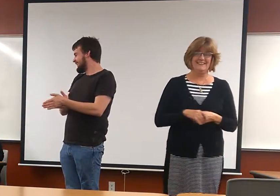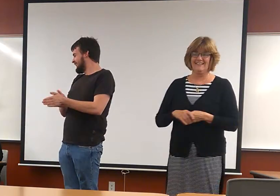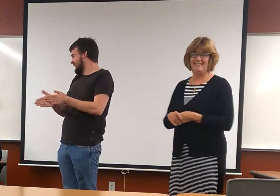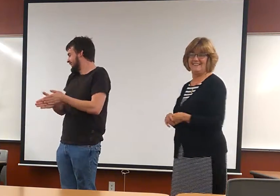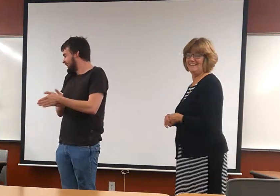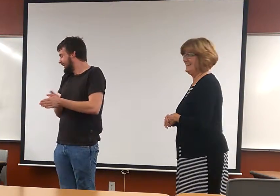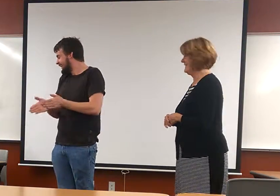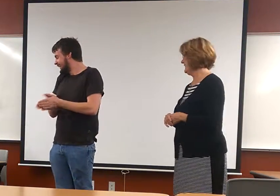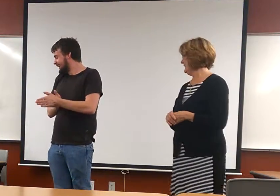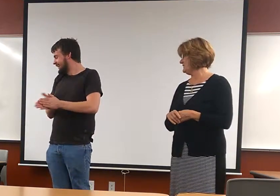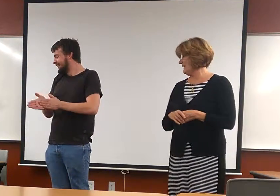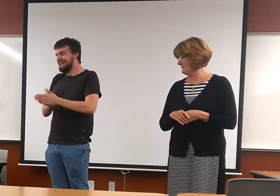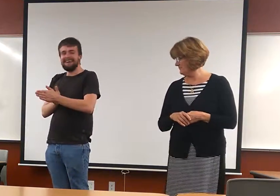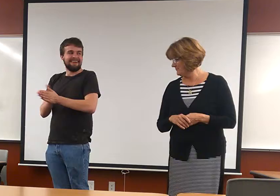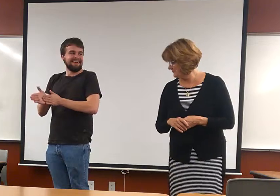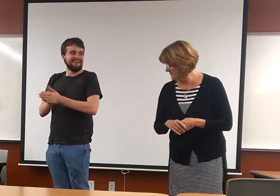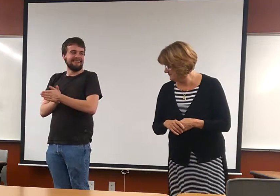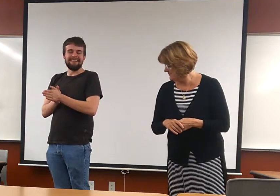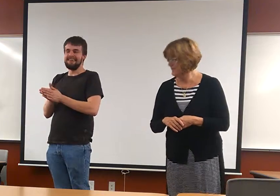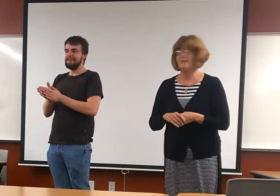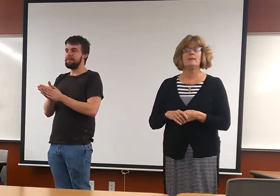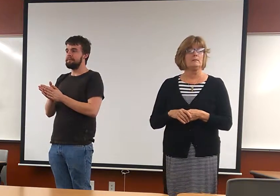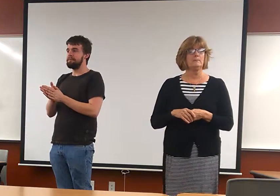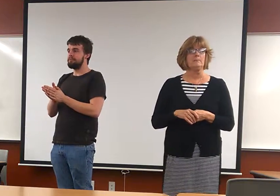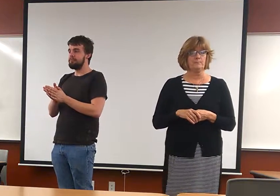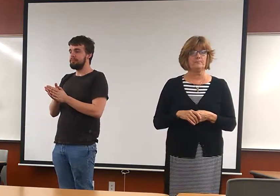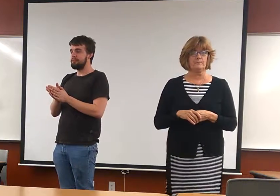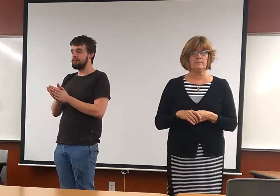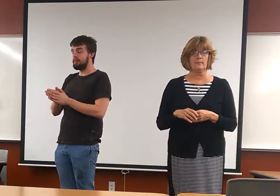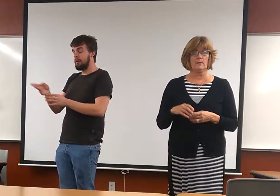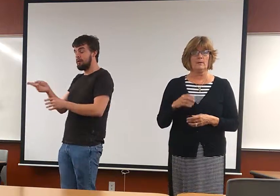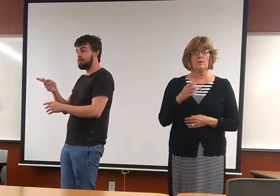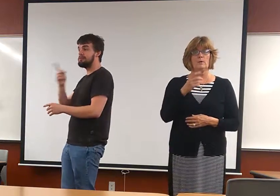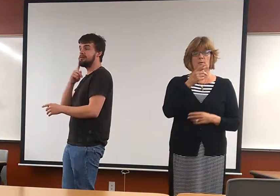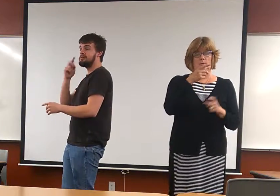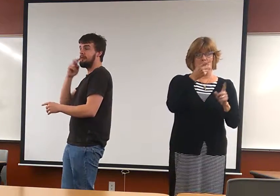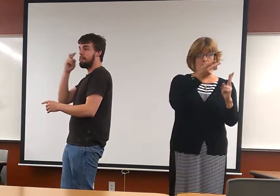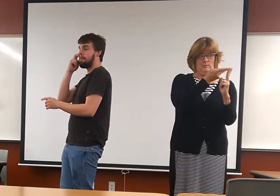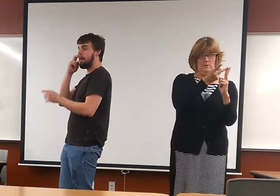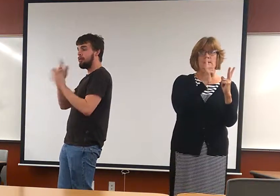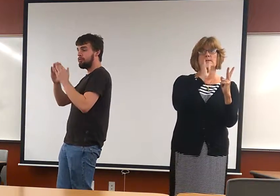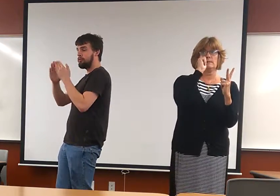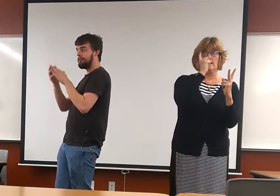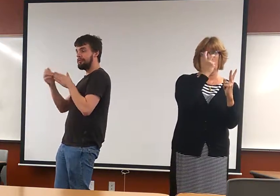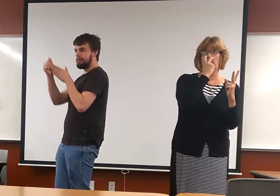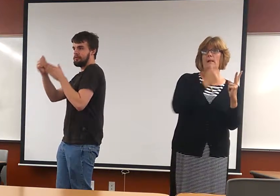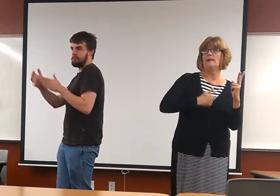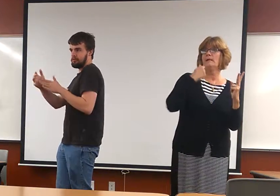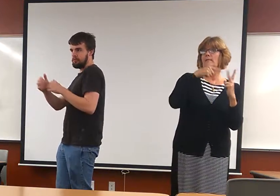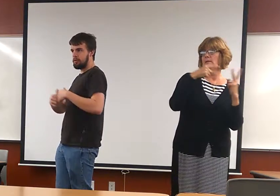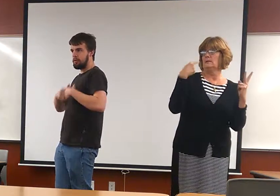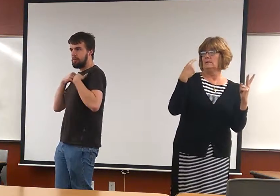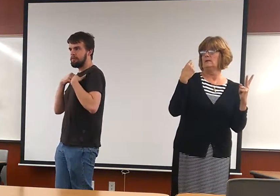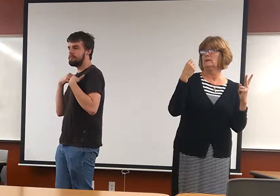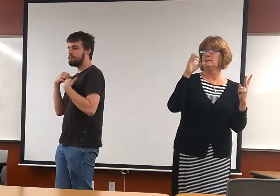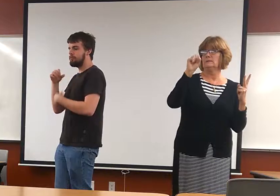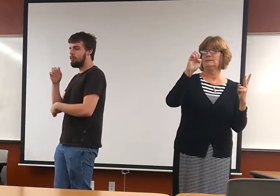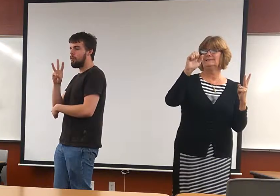paper. That's fine. 2 deafblind community leaders from Seattle, Washington. As Nicusio